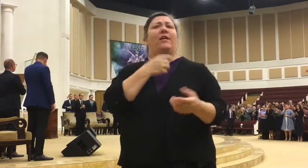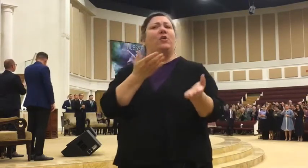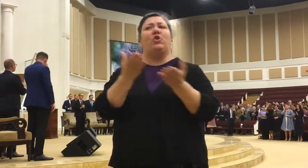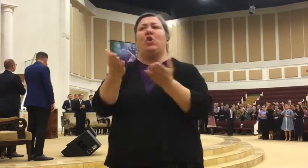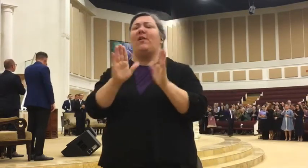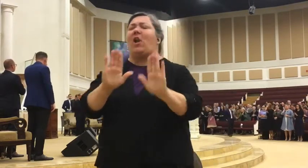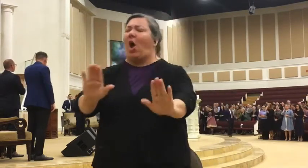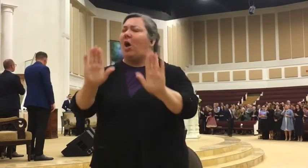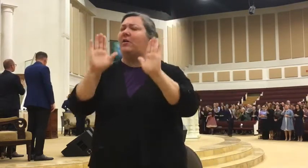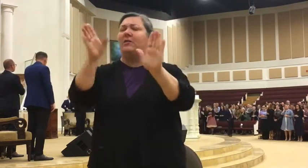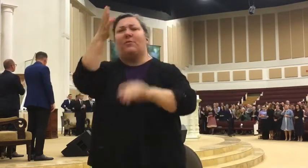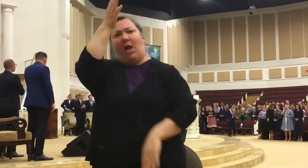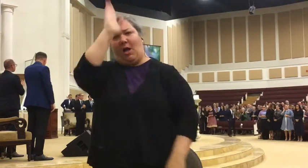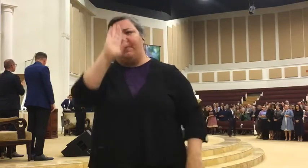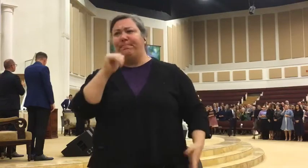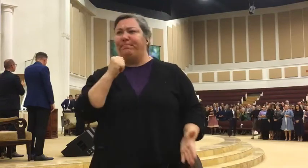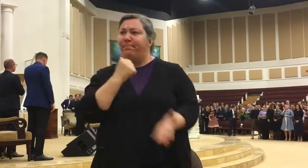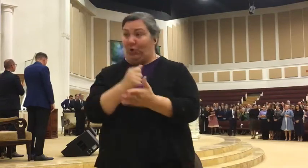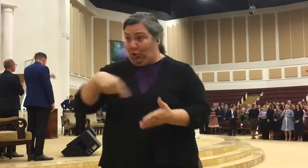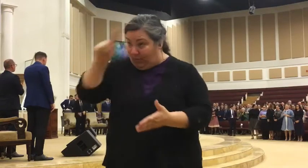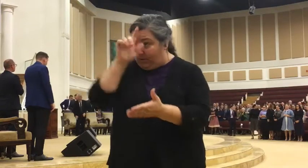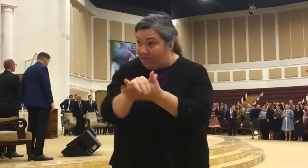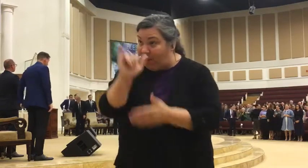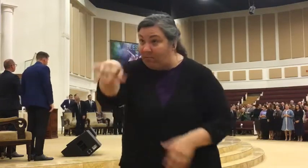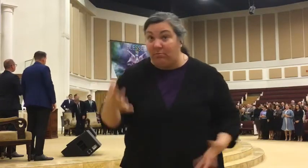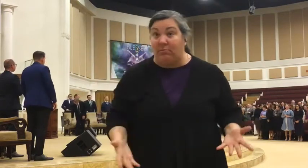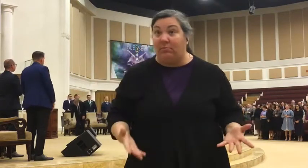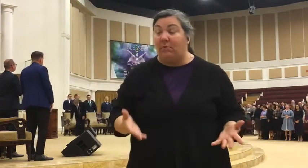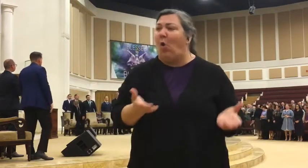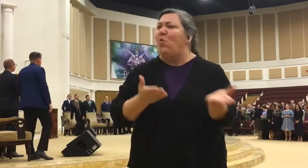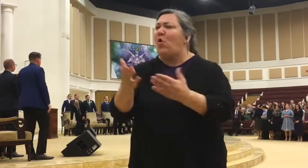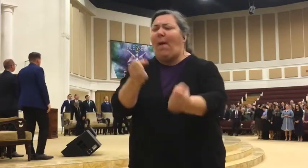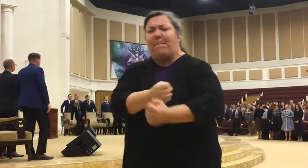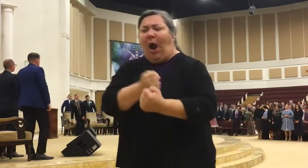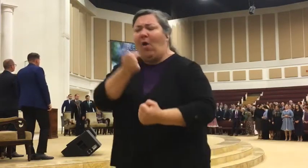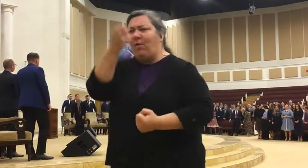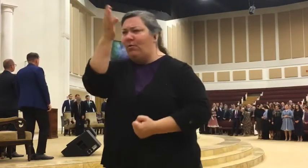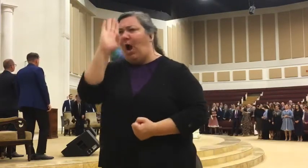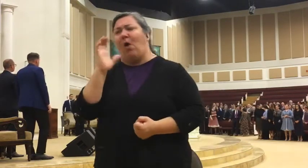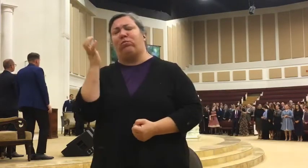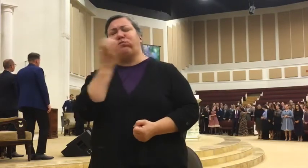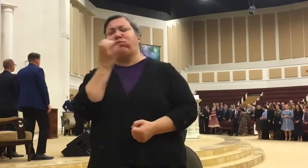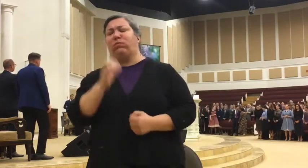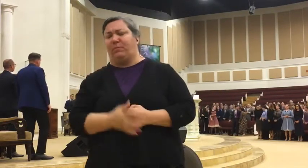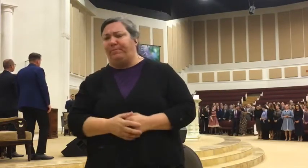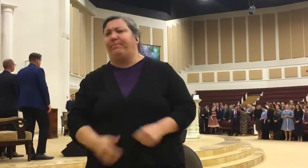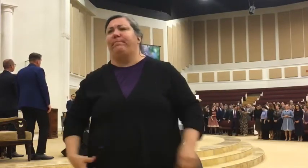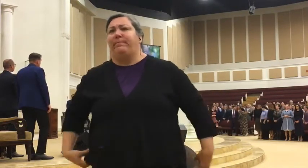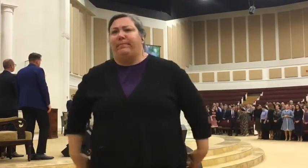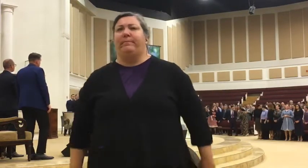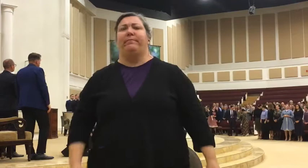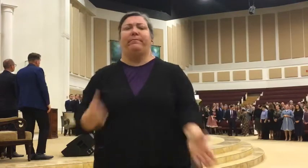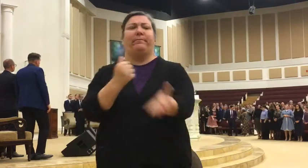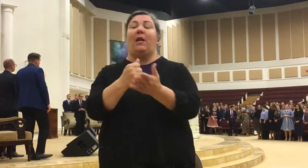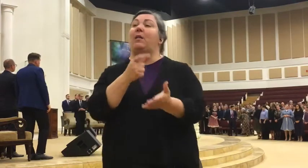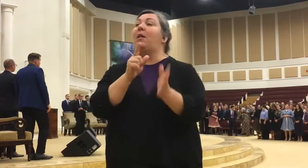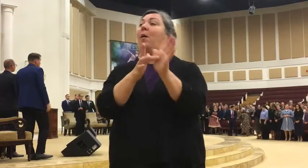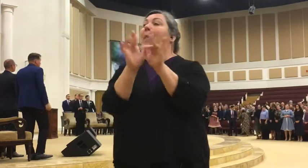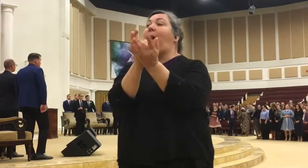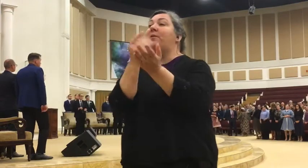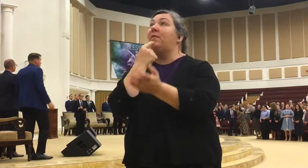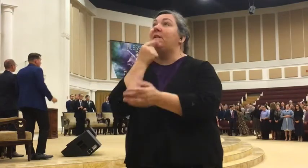God. Amen. Do you believe that? We serve a powerful God. Amen. The Bible says